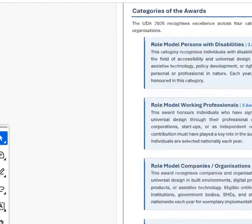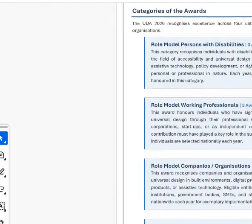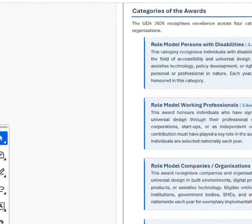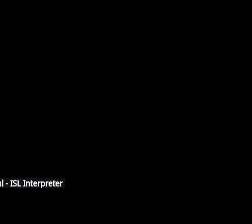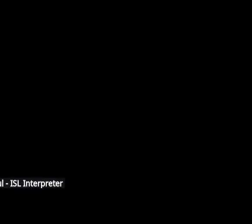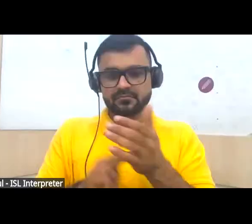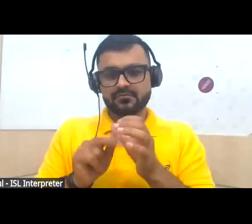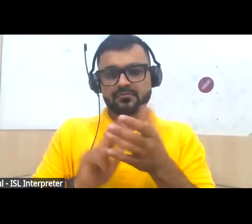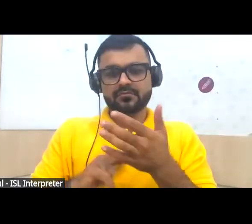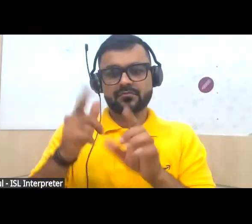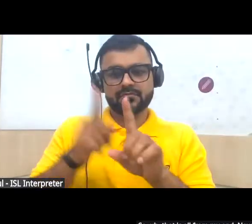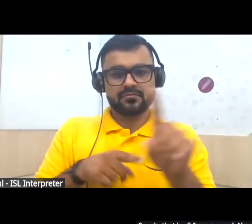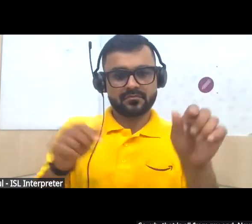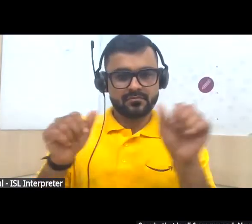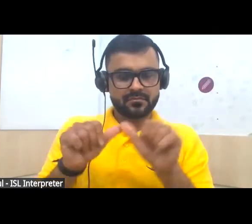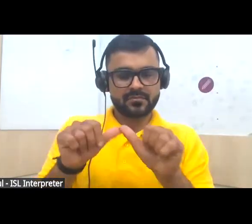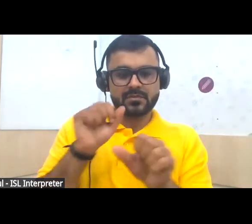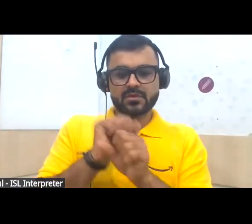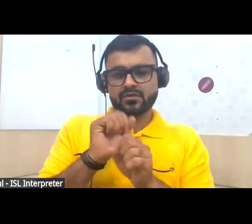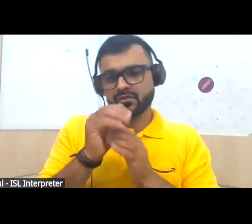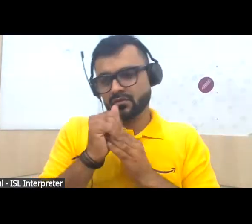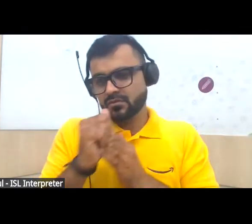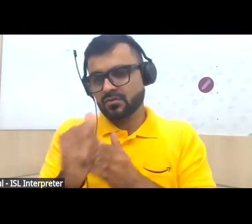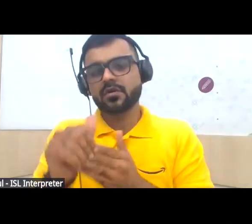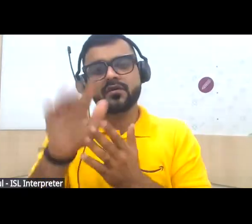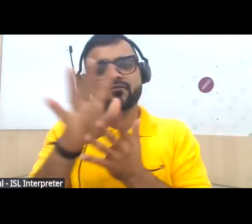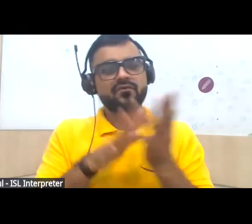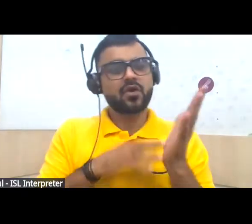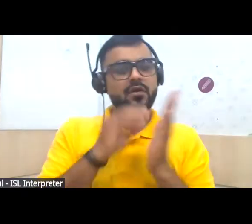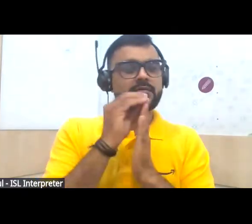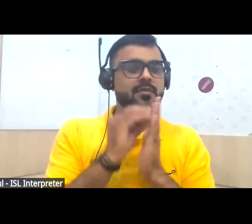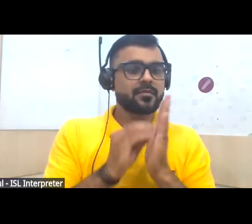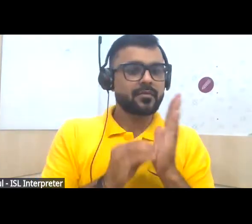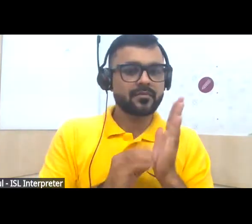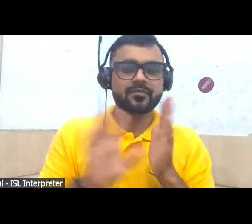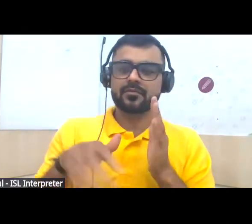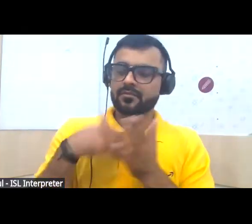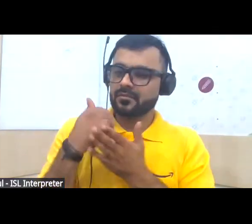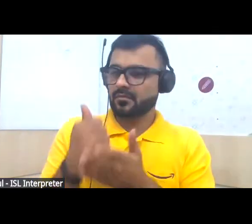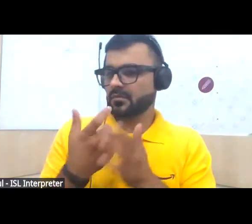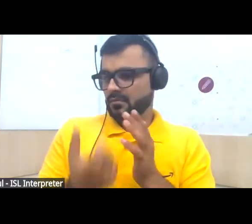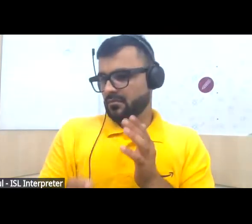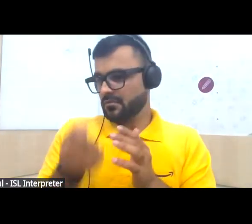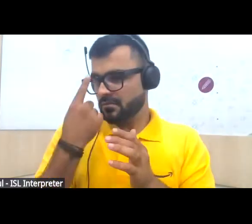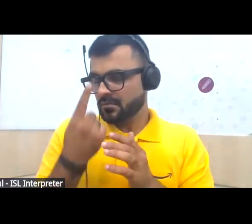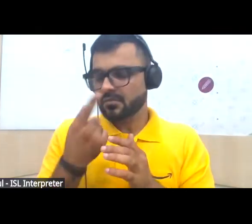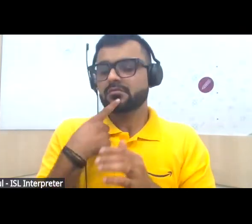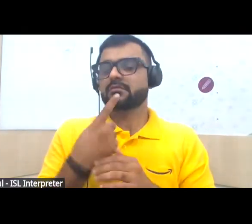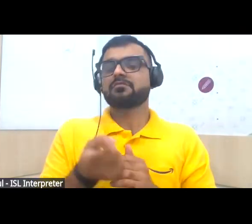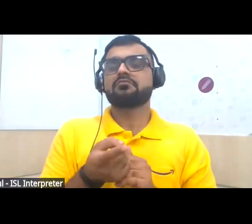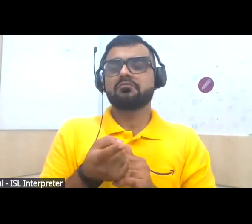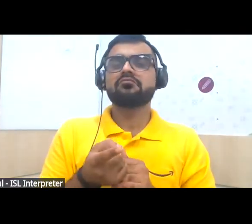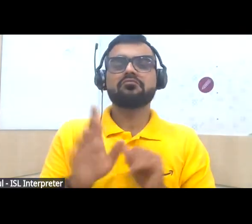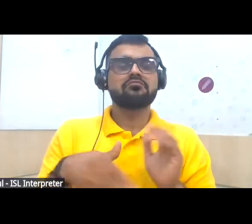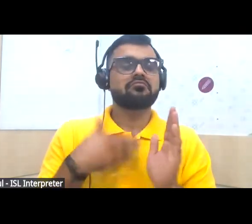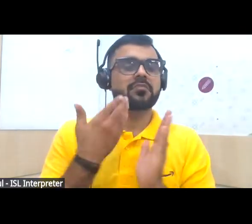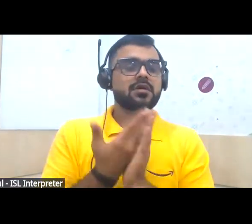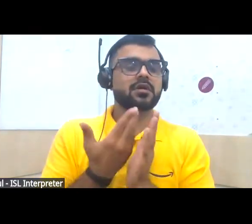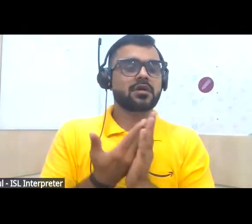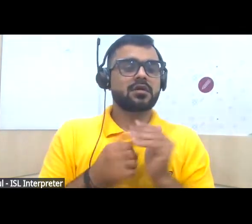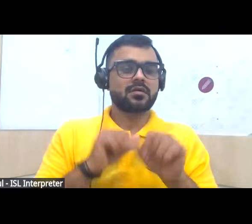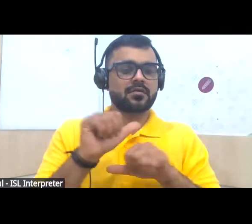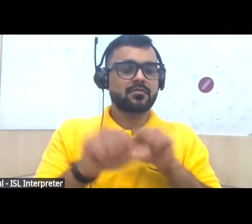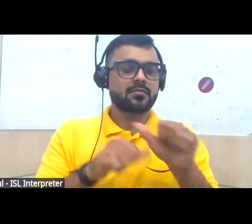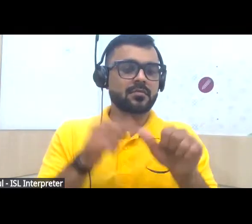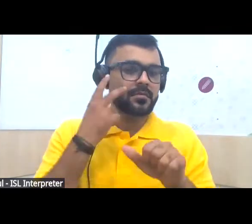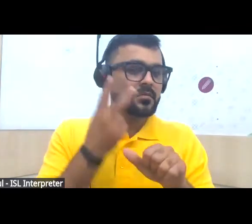Ananya to walk through the form and help everyone understand what the application process looks